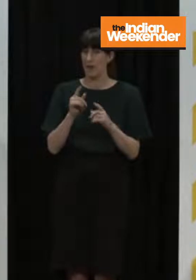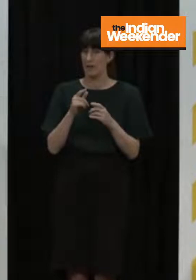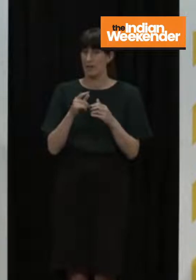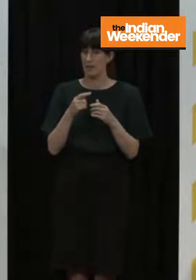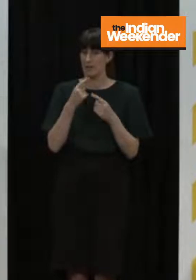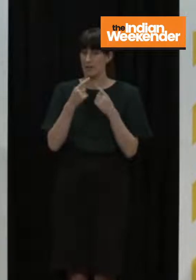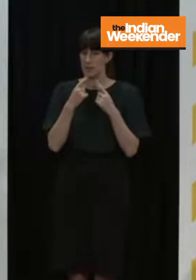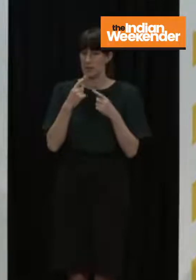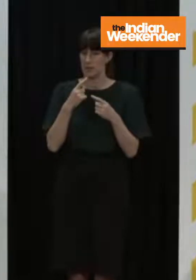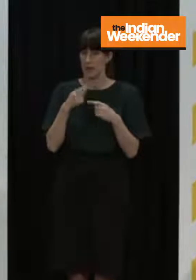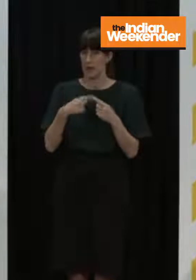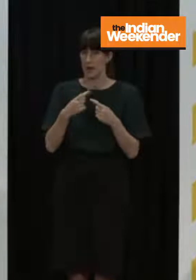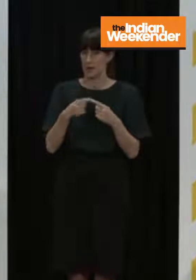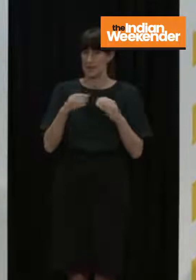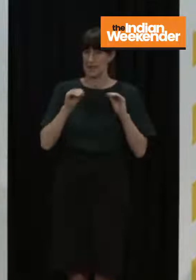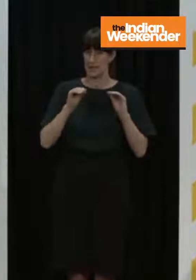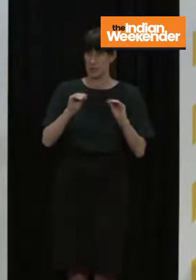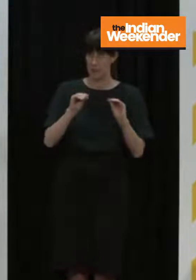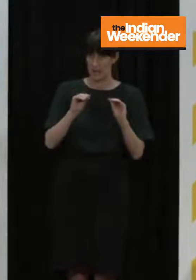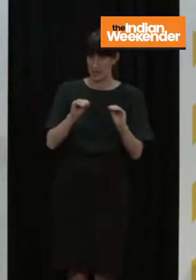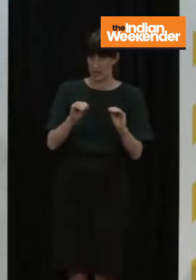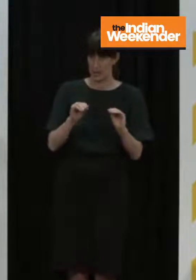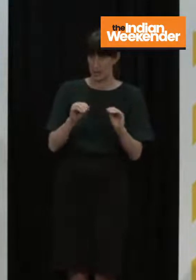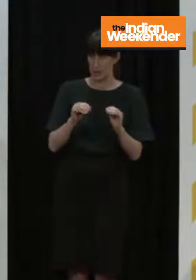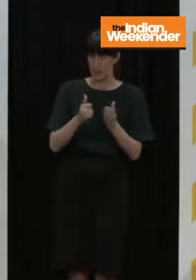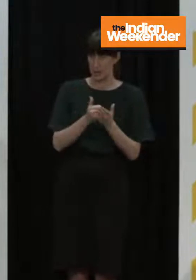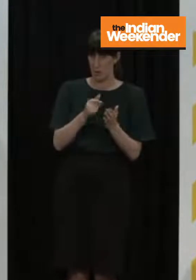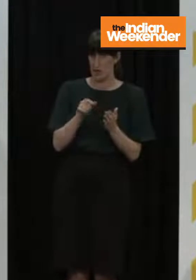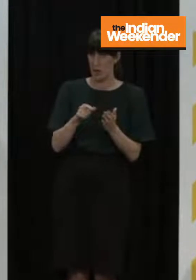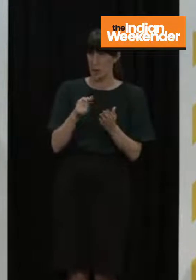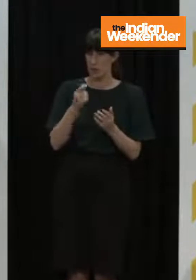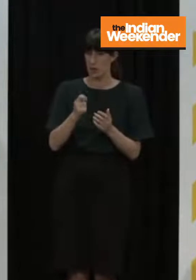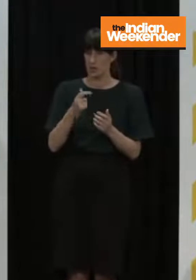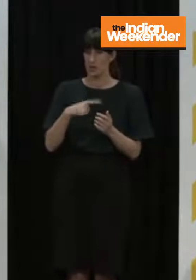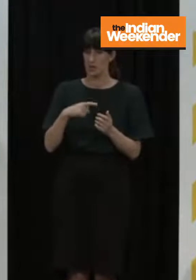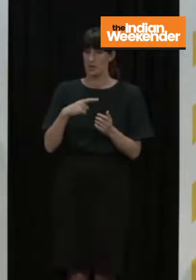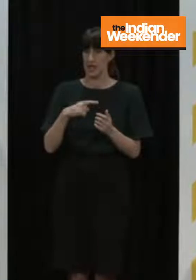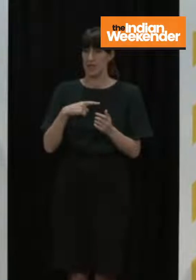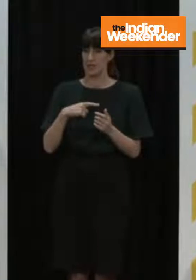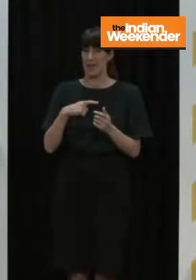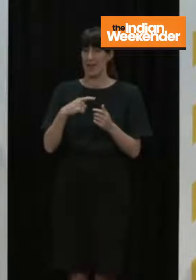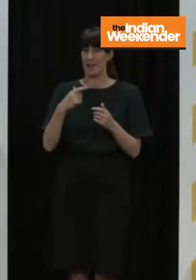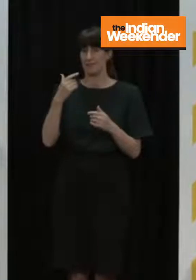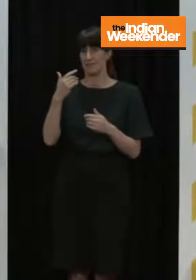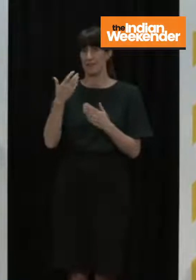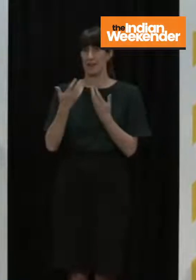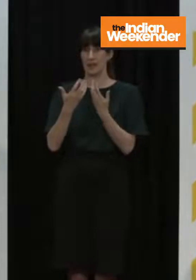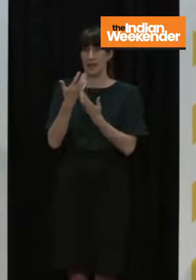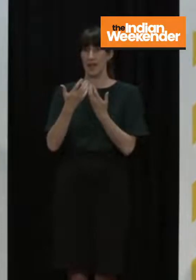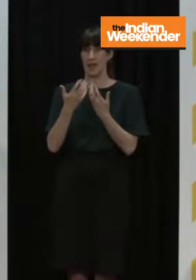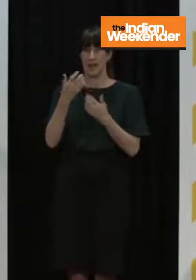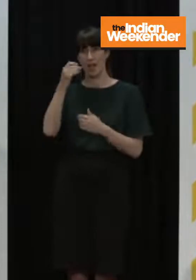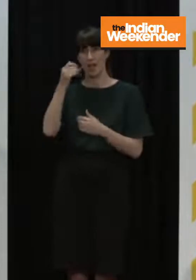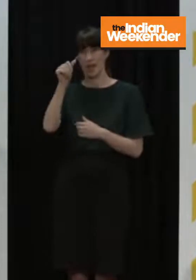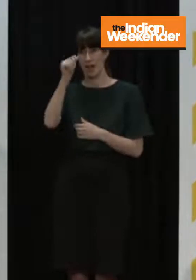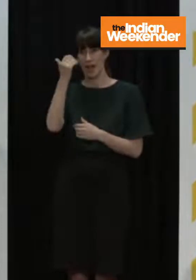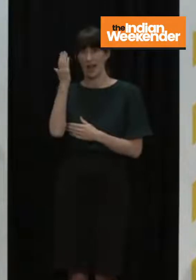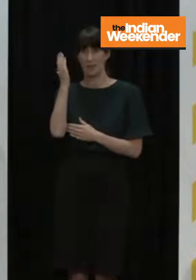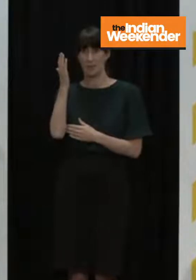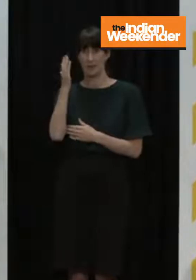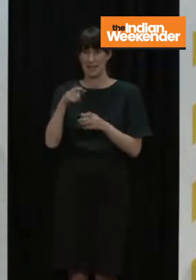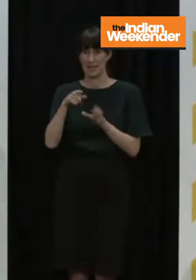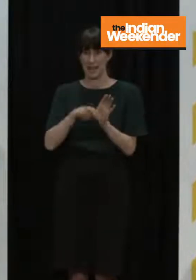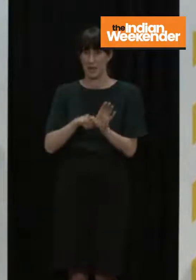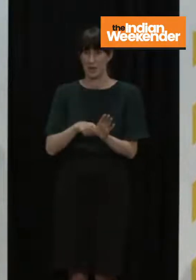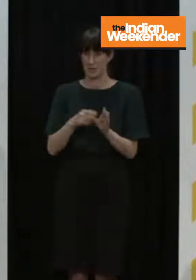because that's 2 months after the academic year starts? So I know that Minister Hipkins has been in continuous conversation with the